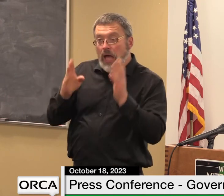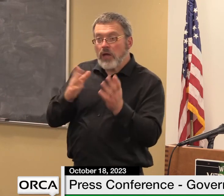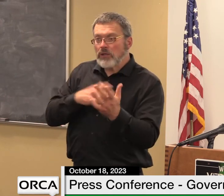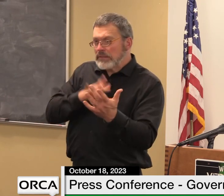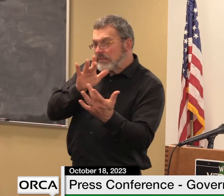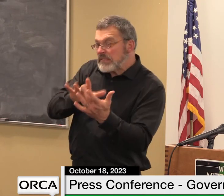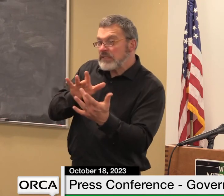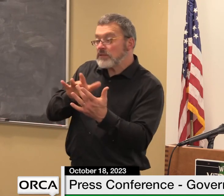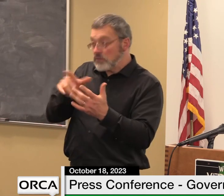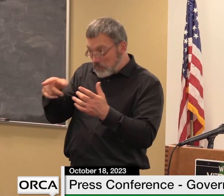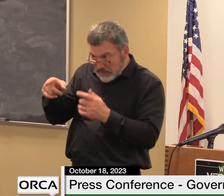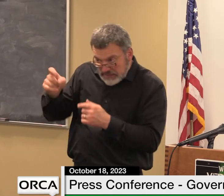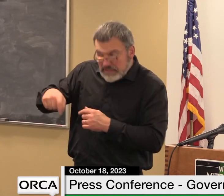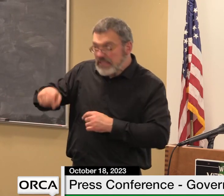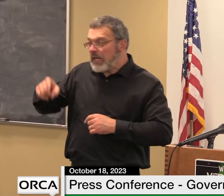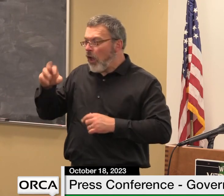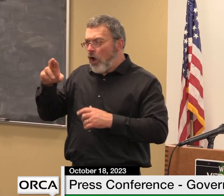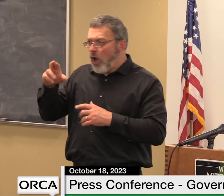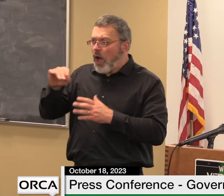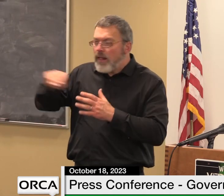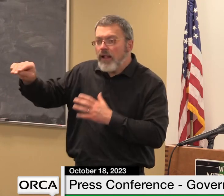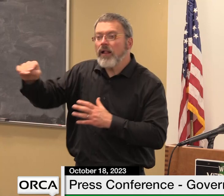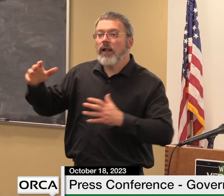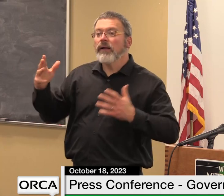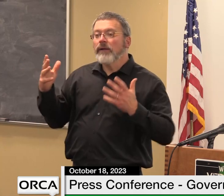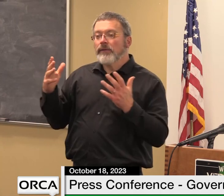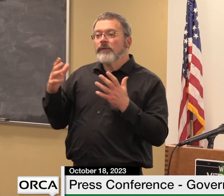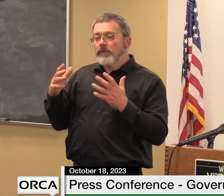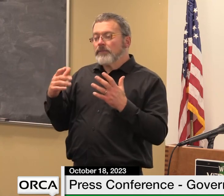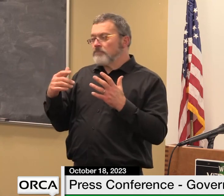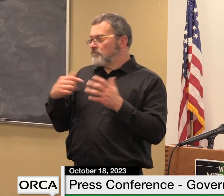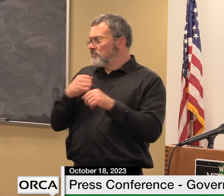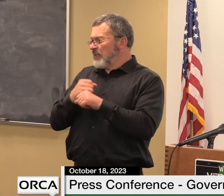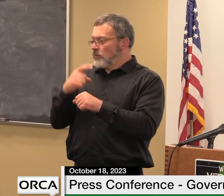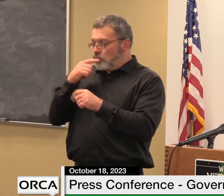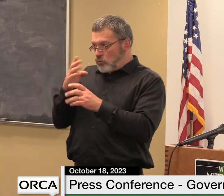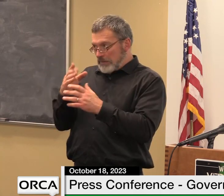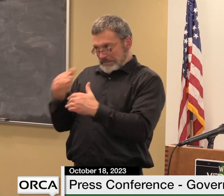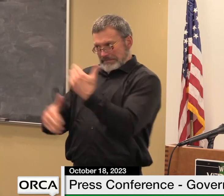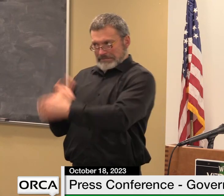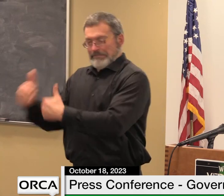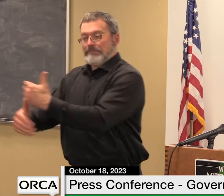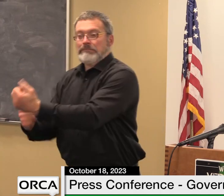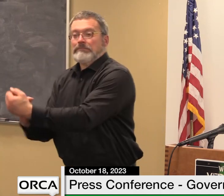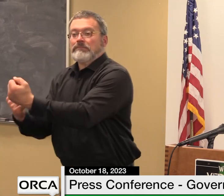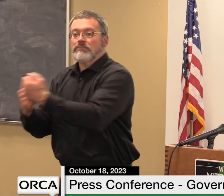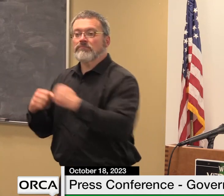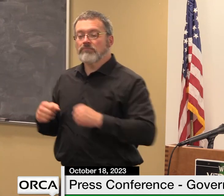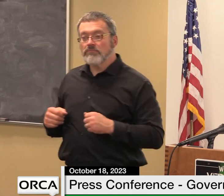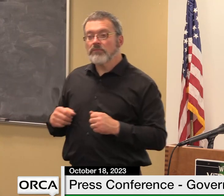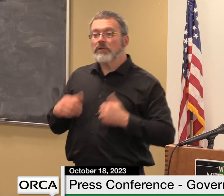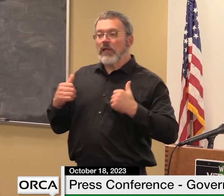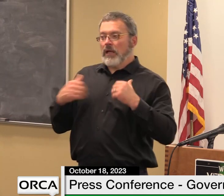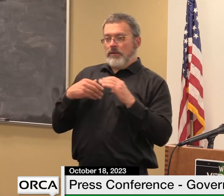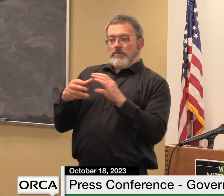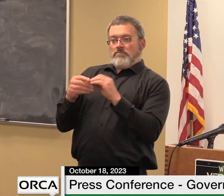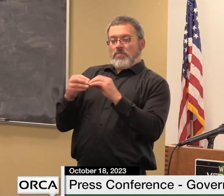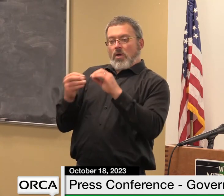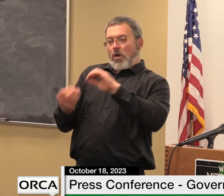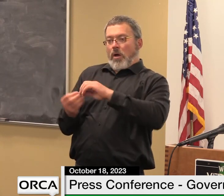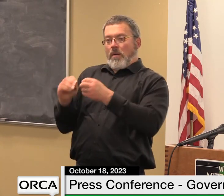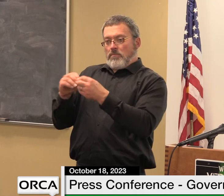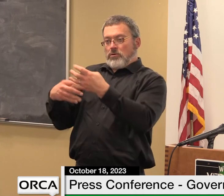continue to have a good path forward. Some quick numbers. As of this morning, we still